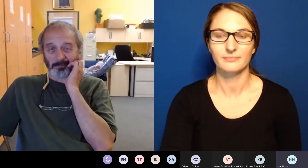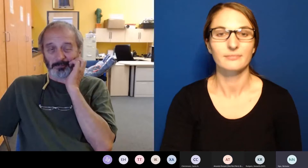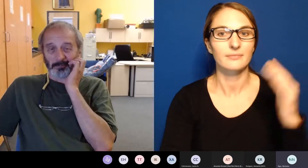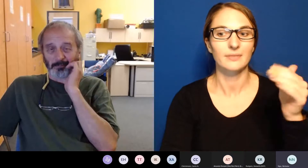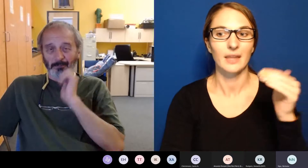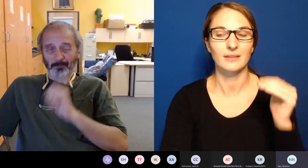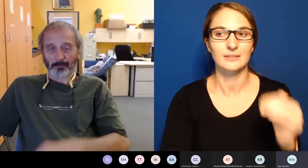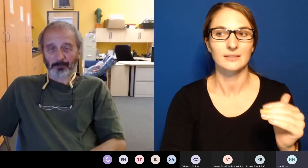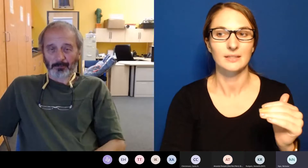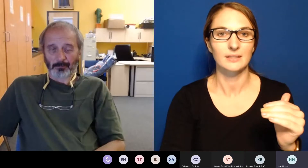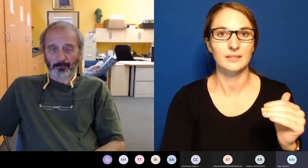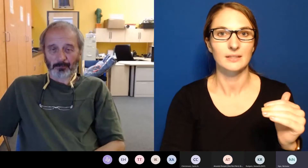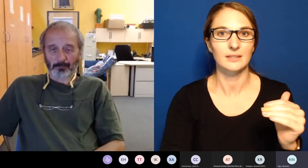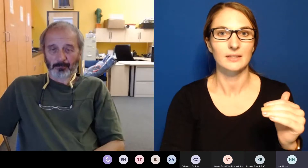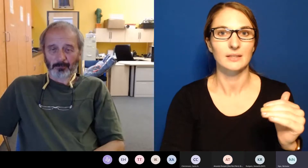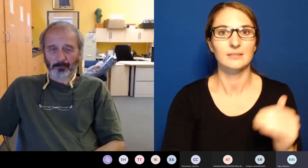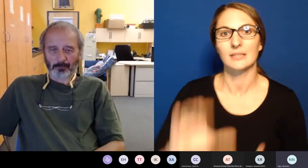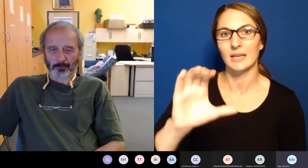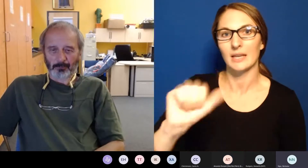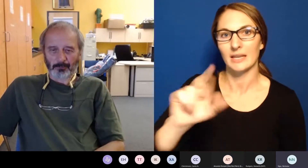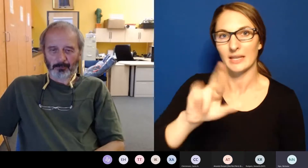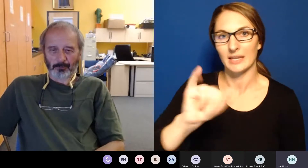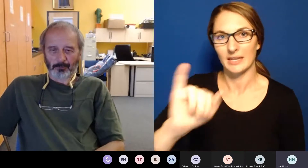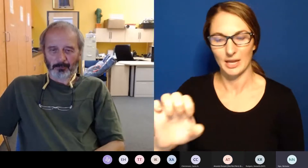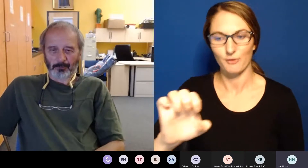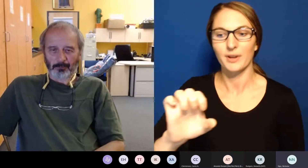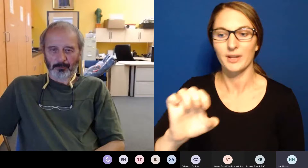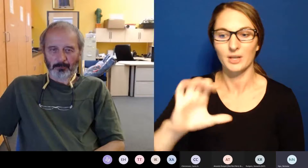Next, we have Carrie Christensen.